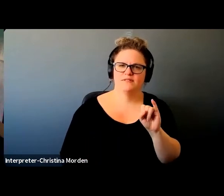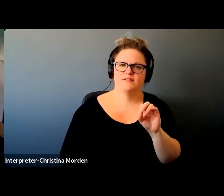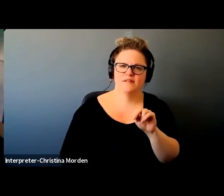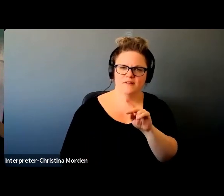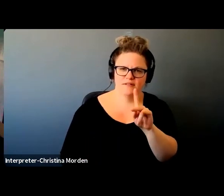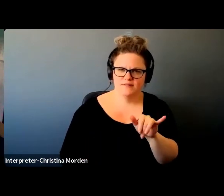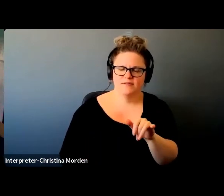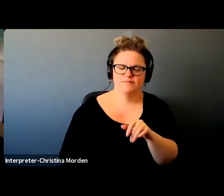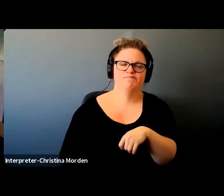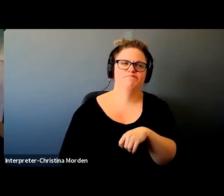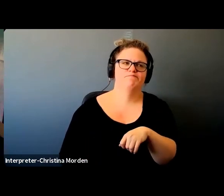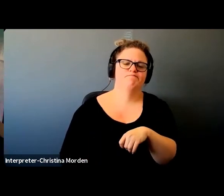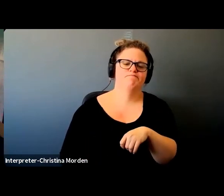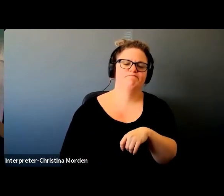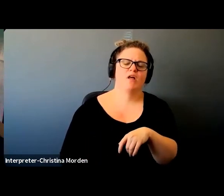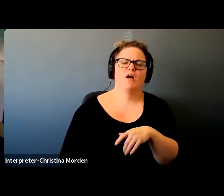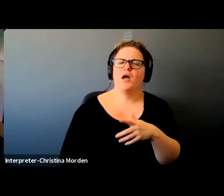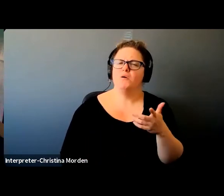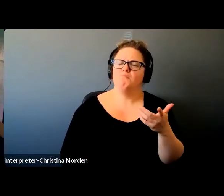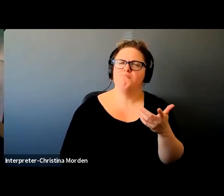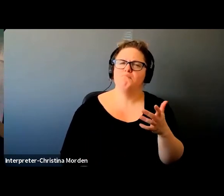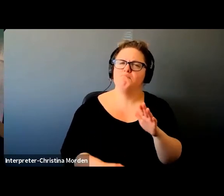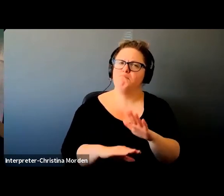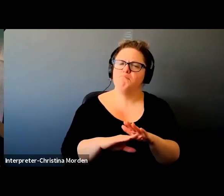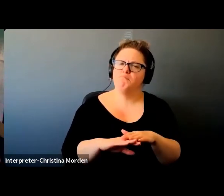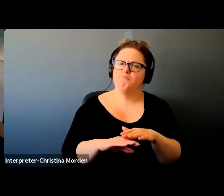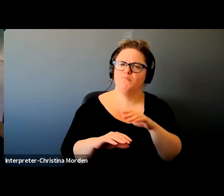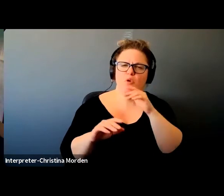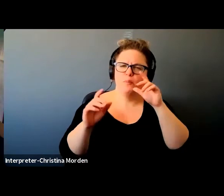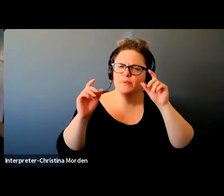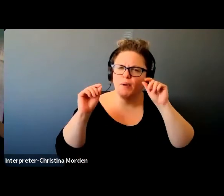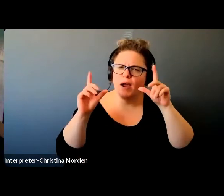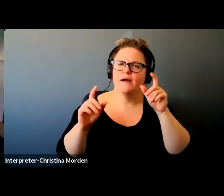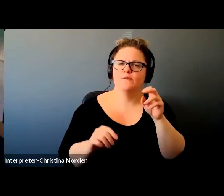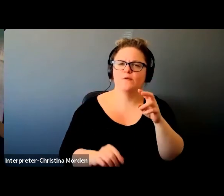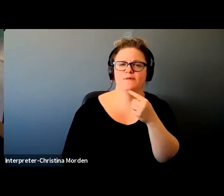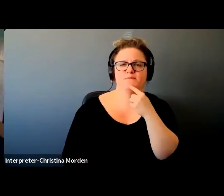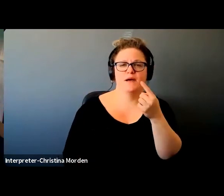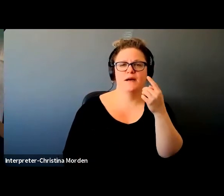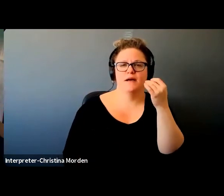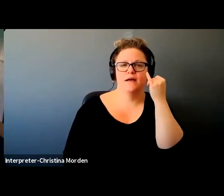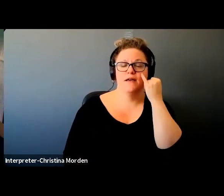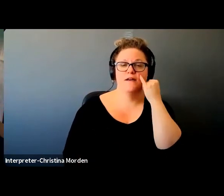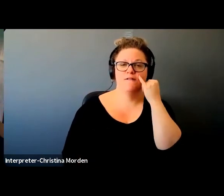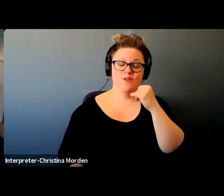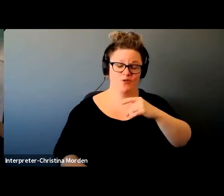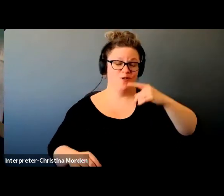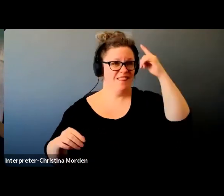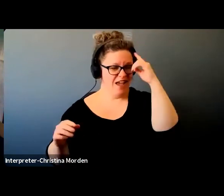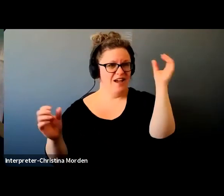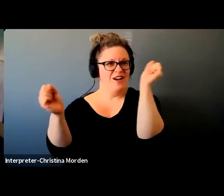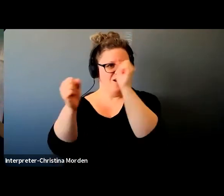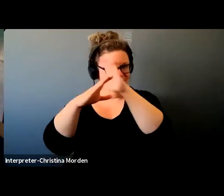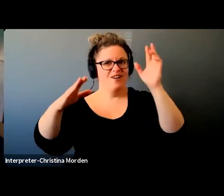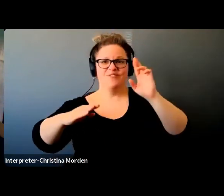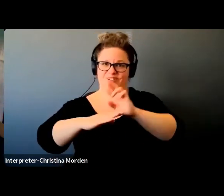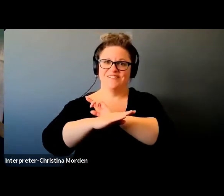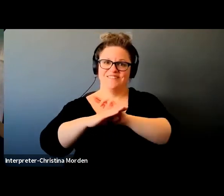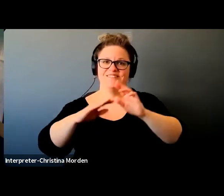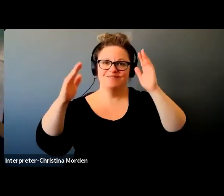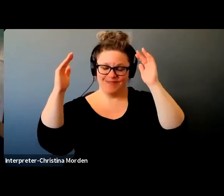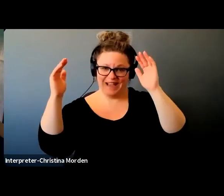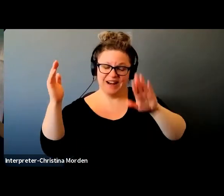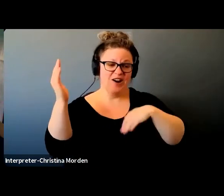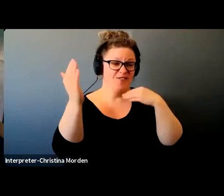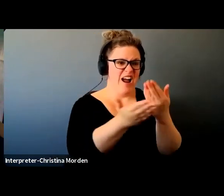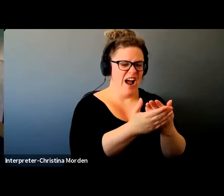is don't be surprised or disappointed if the residency turns out to be nothing like you planned or you expect it to